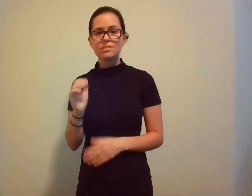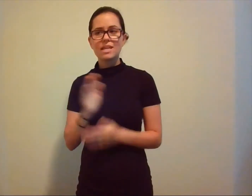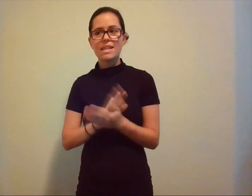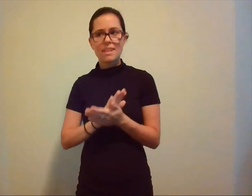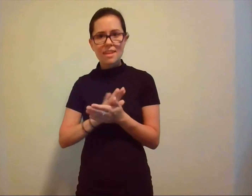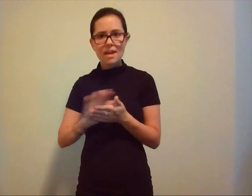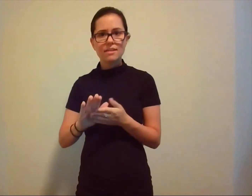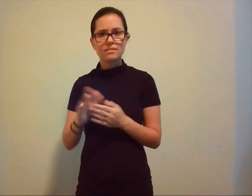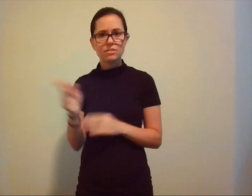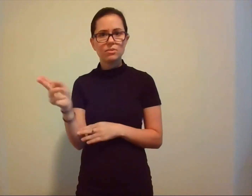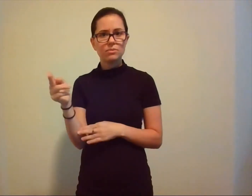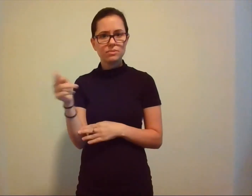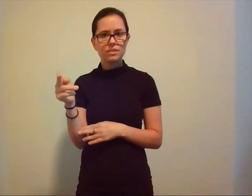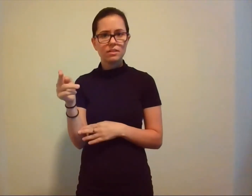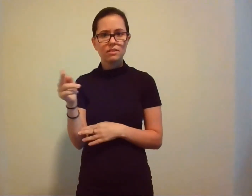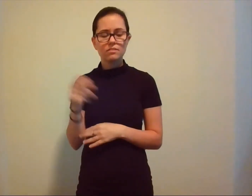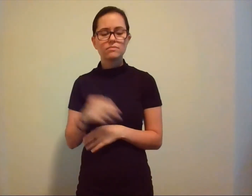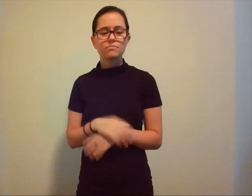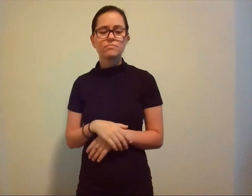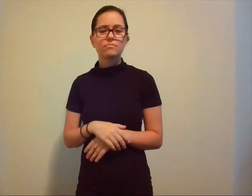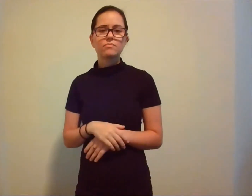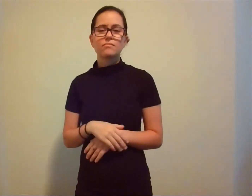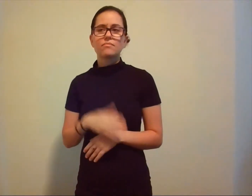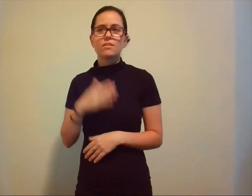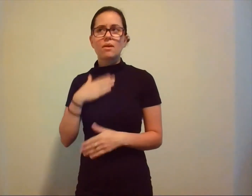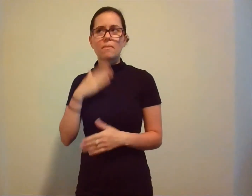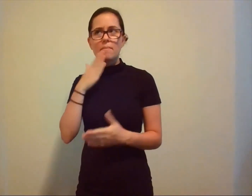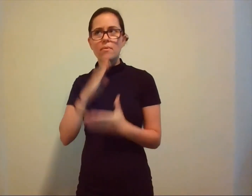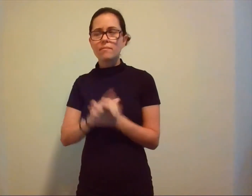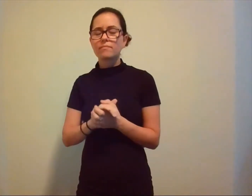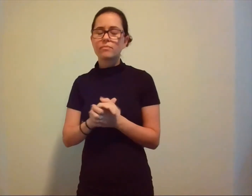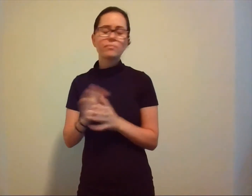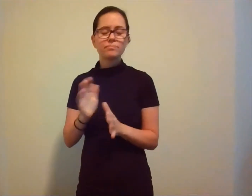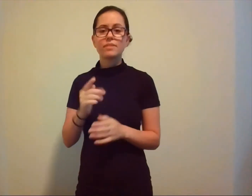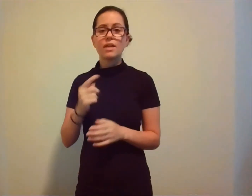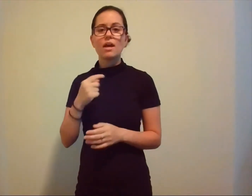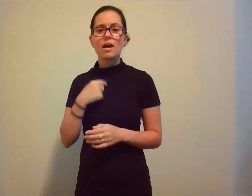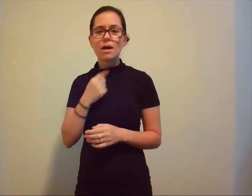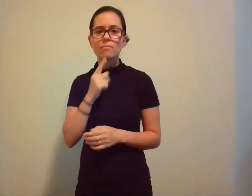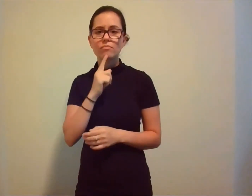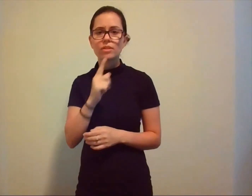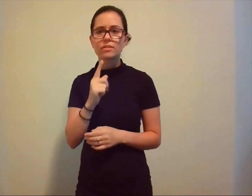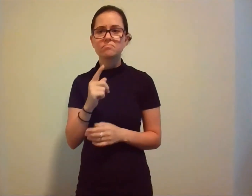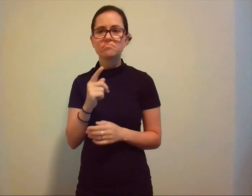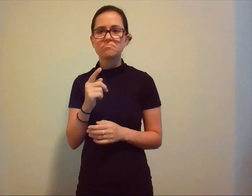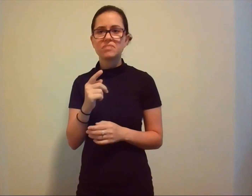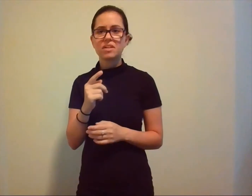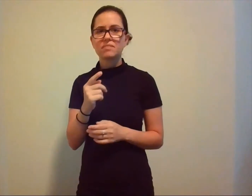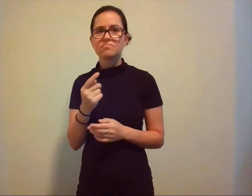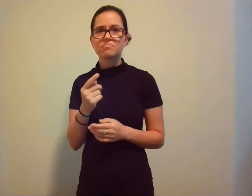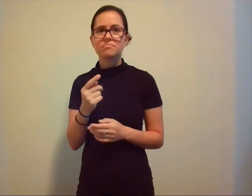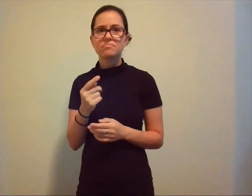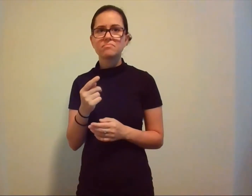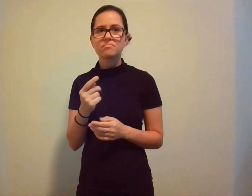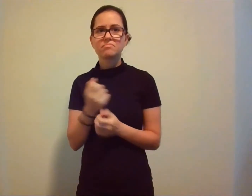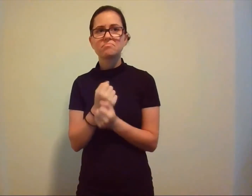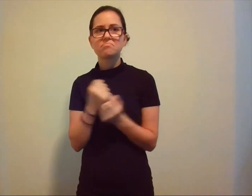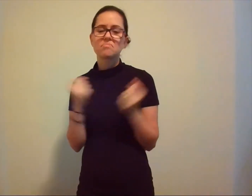and I'm pretty flexible. Airbnb versus hotel is I'm kind of open. I see advantages